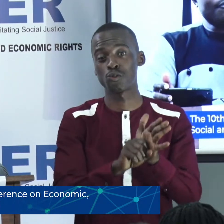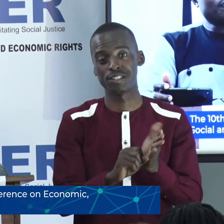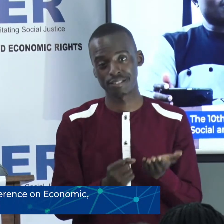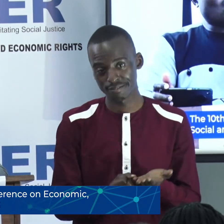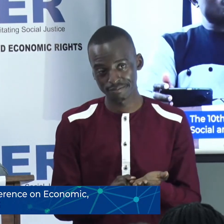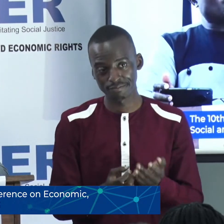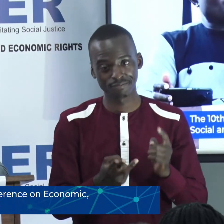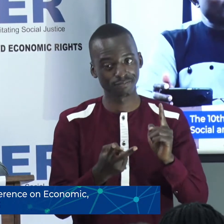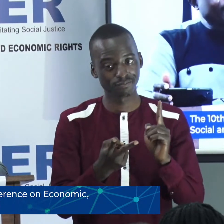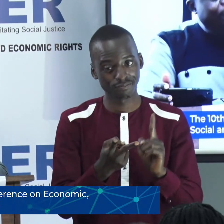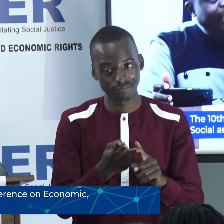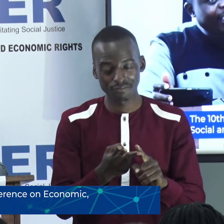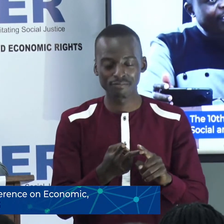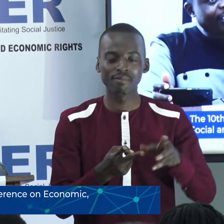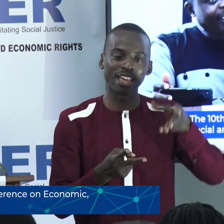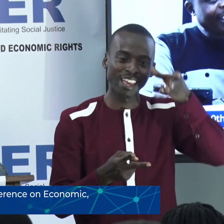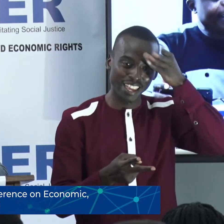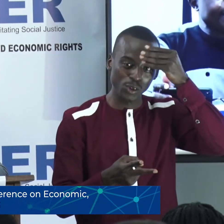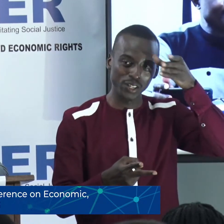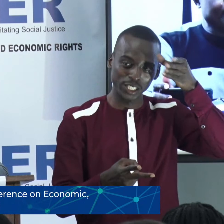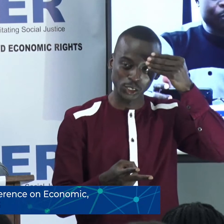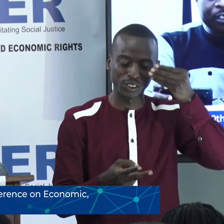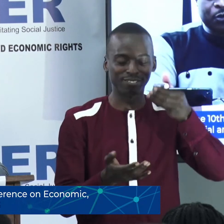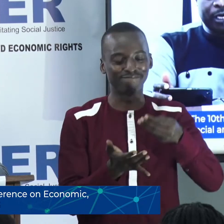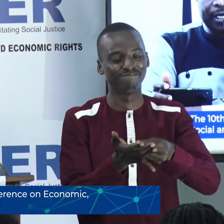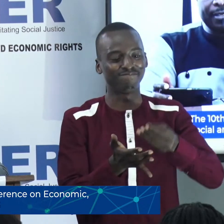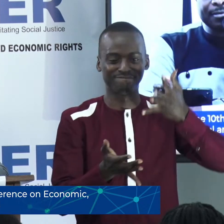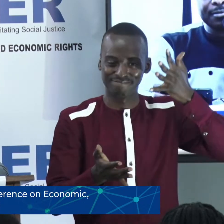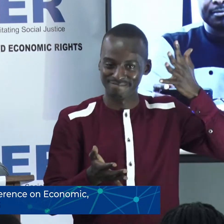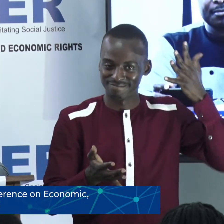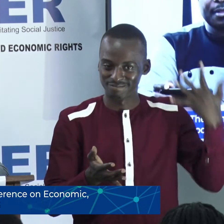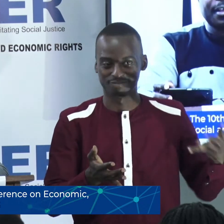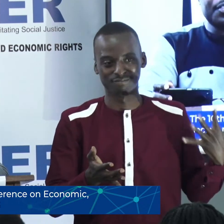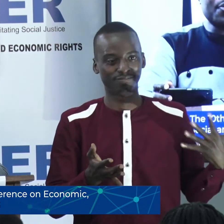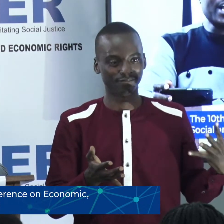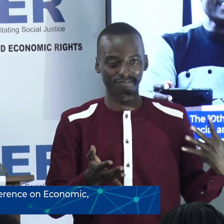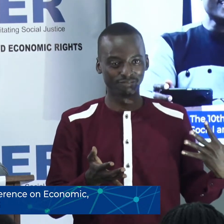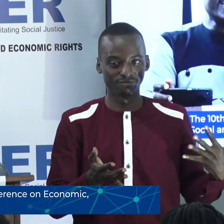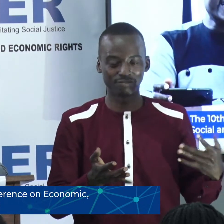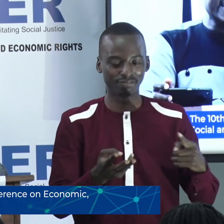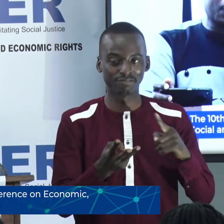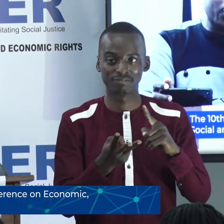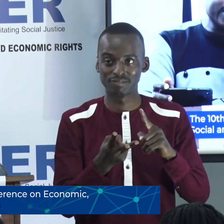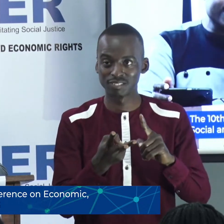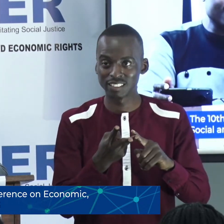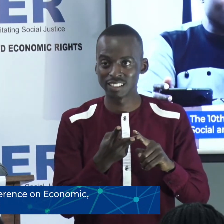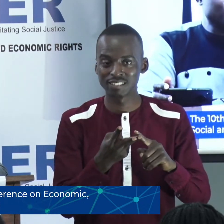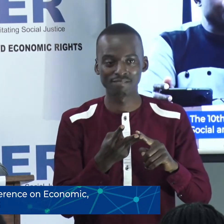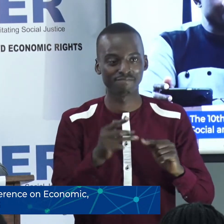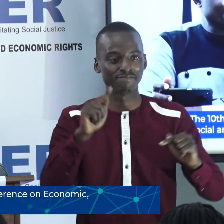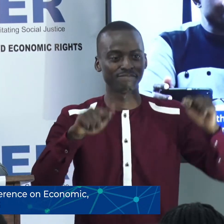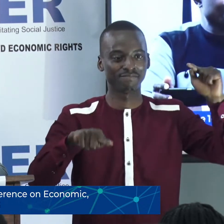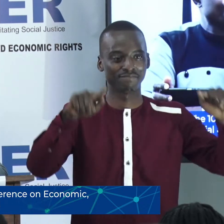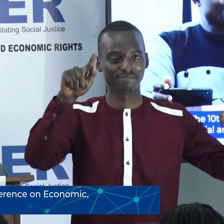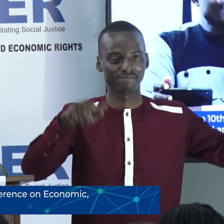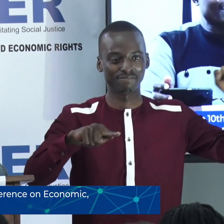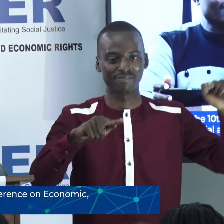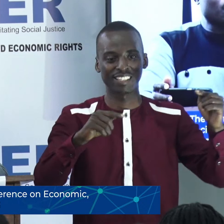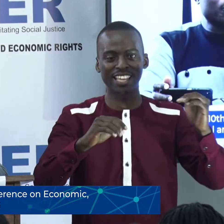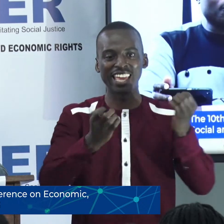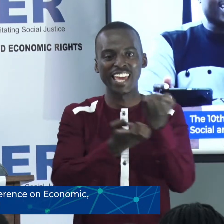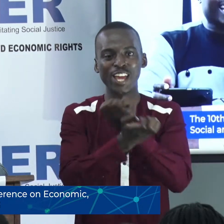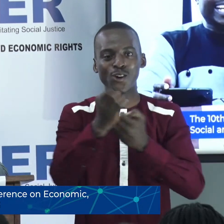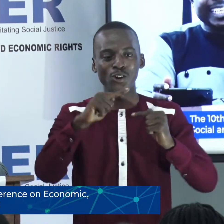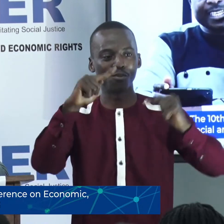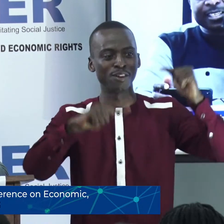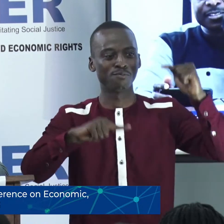alive to the cost of education in the era in which we are. The rise in inequality, COVID-19 sends us to